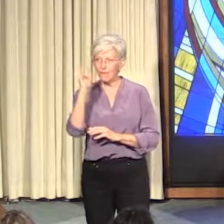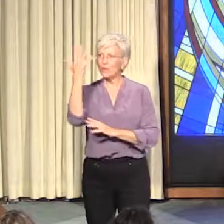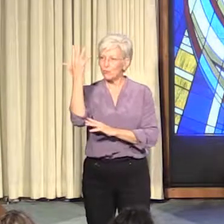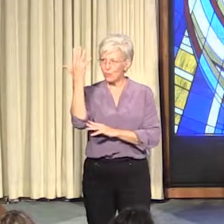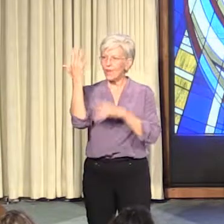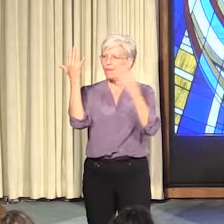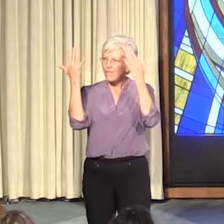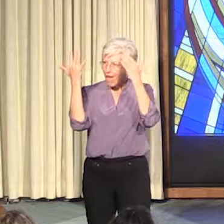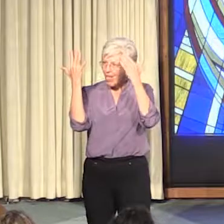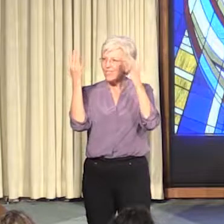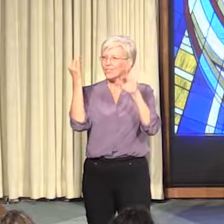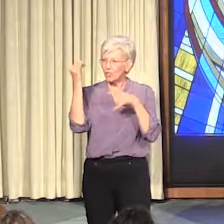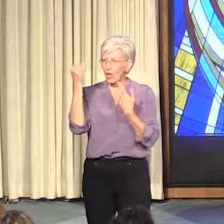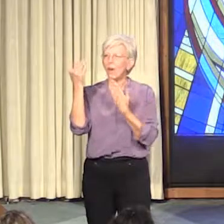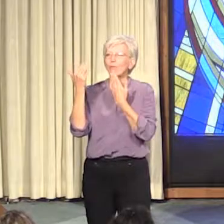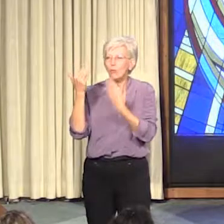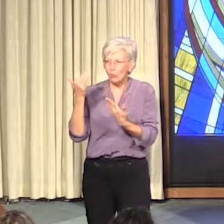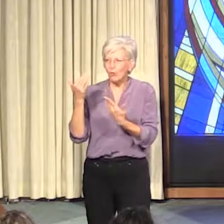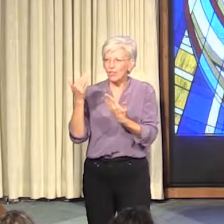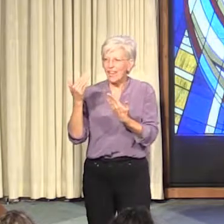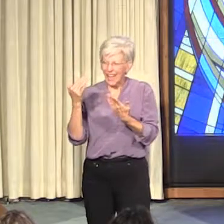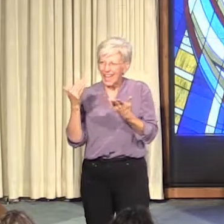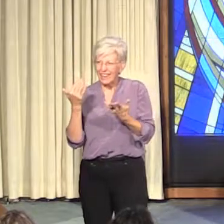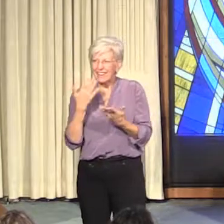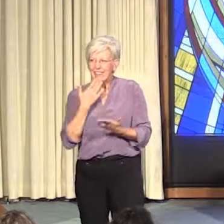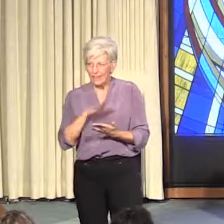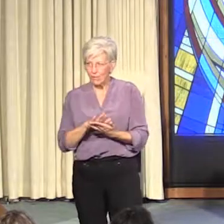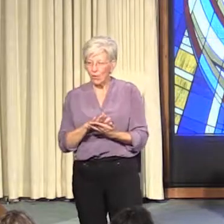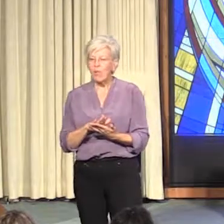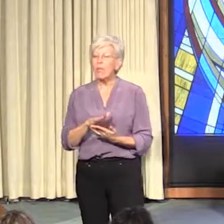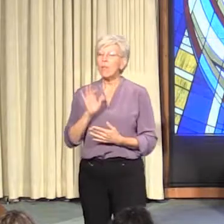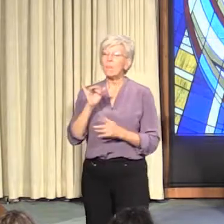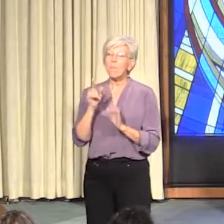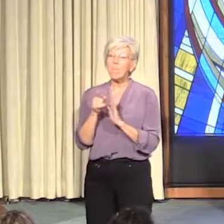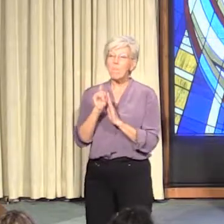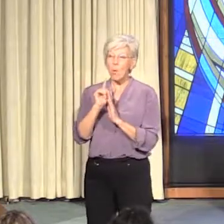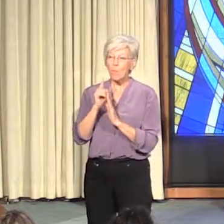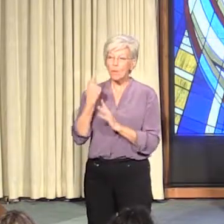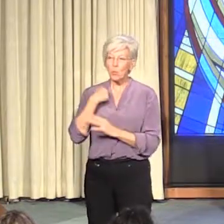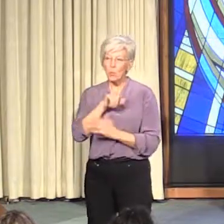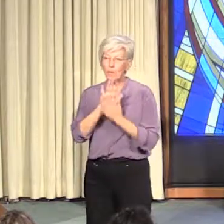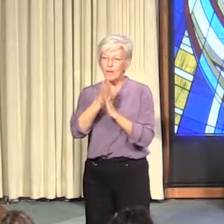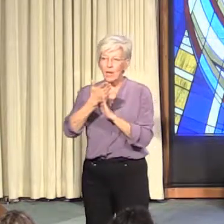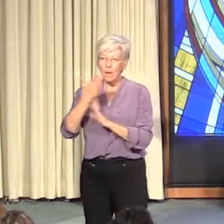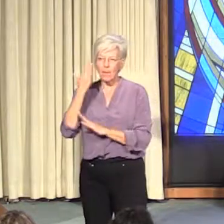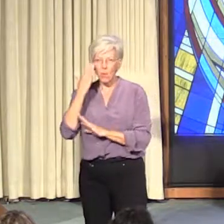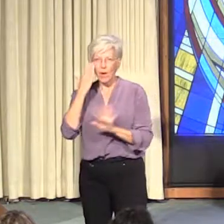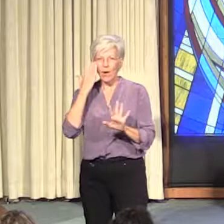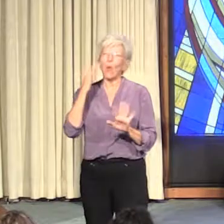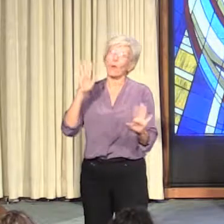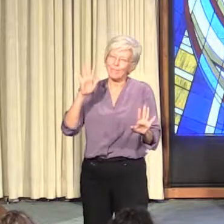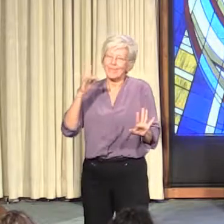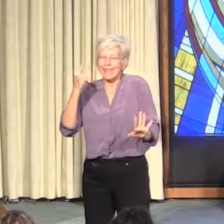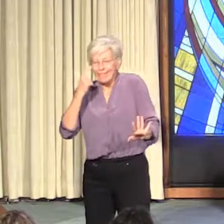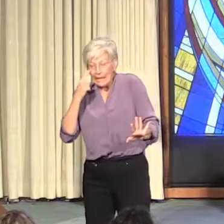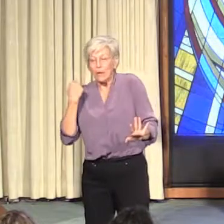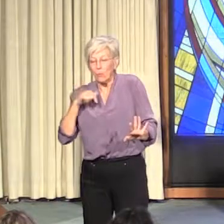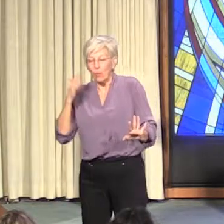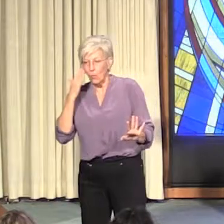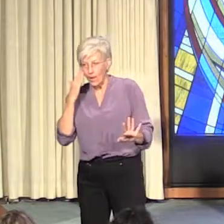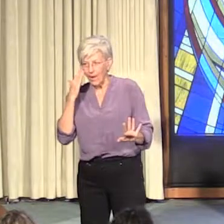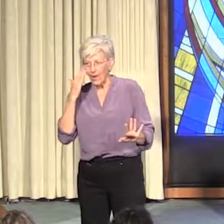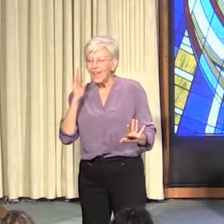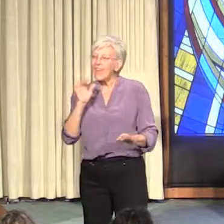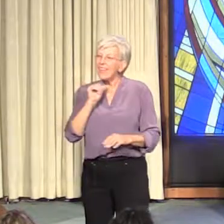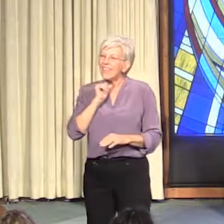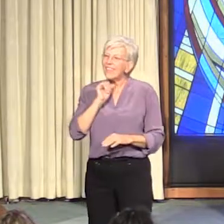the knowledge of good and evil, the moment we become aware that, or at least we think we're aware, that it's not